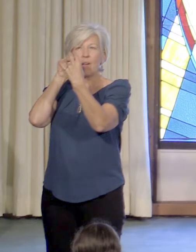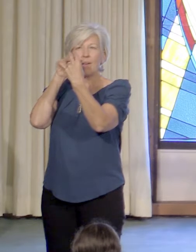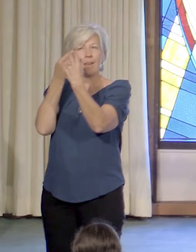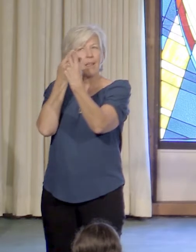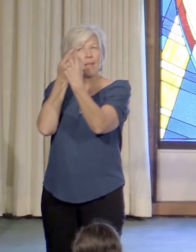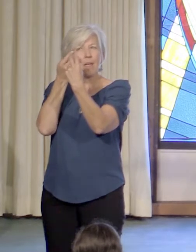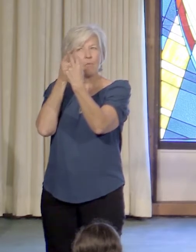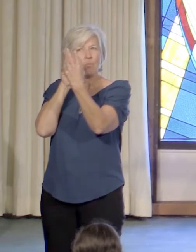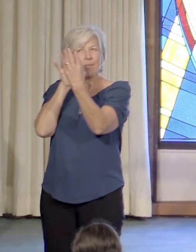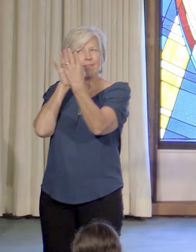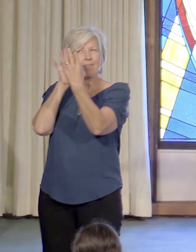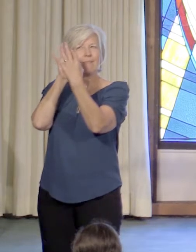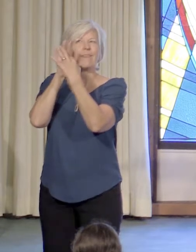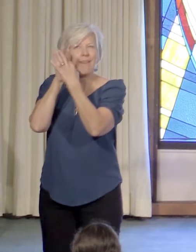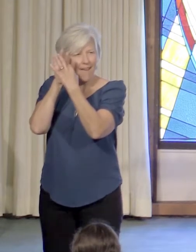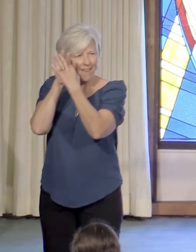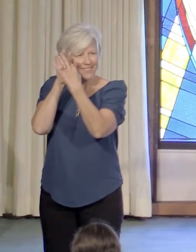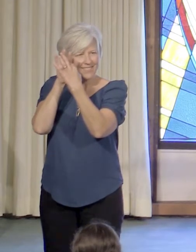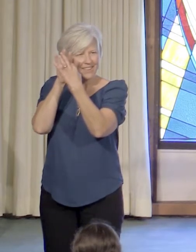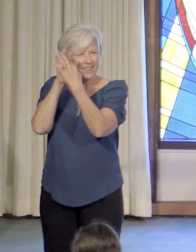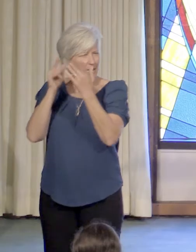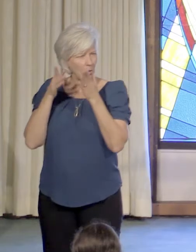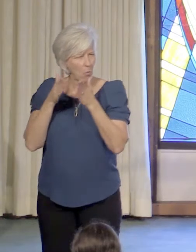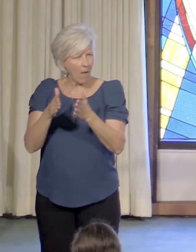way that simply brings joy to my heart.